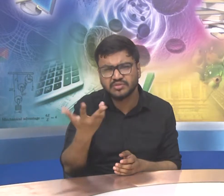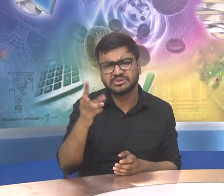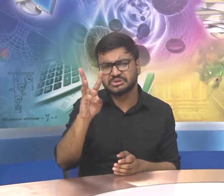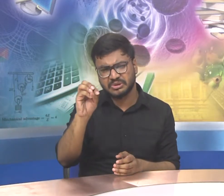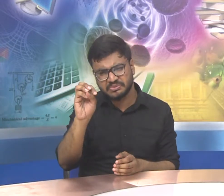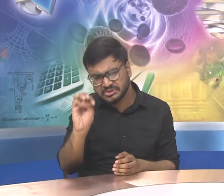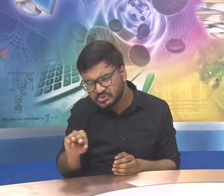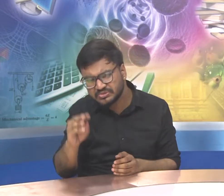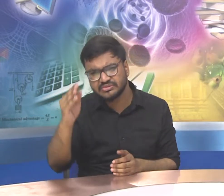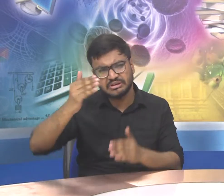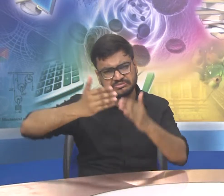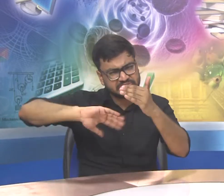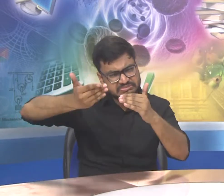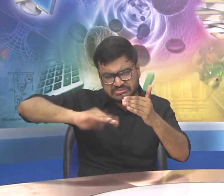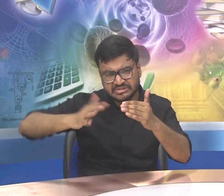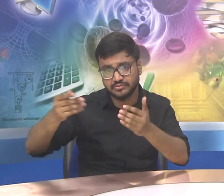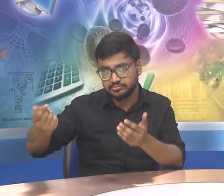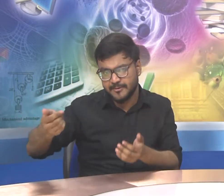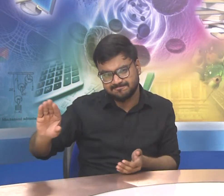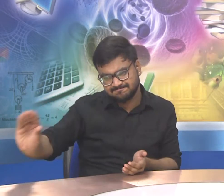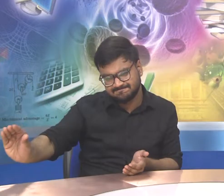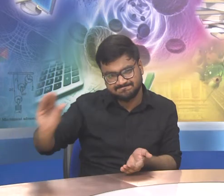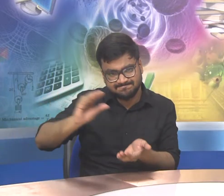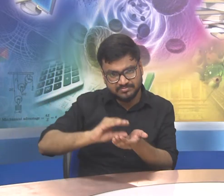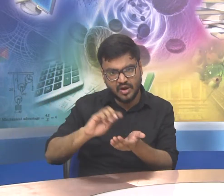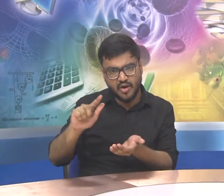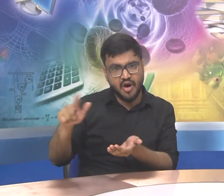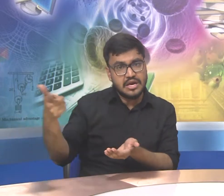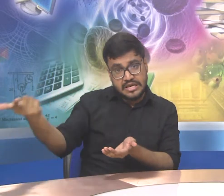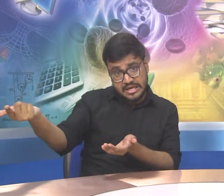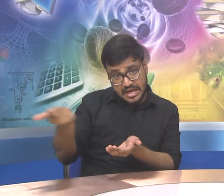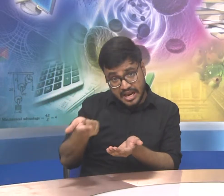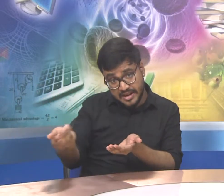provided by the bank to its customers.